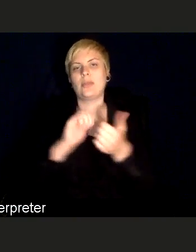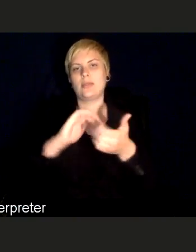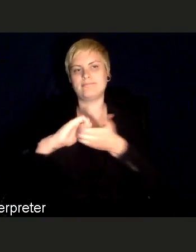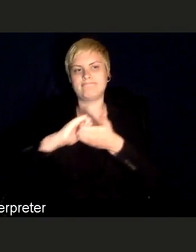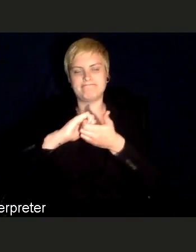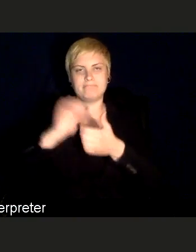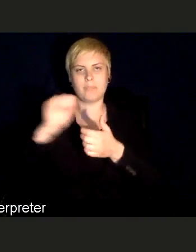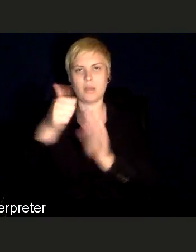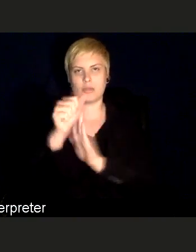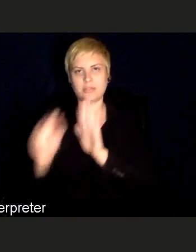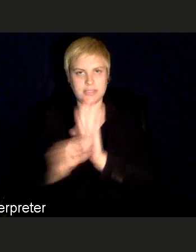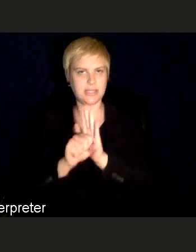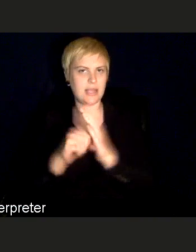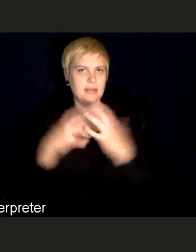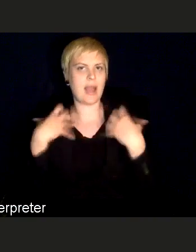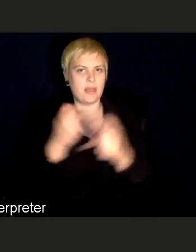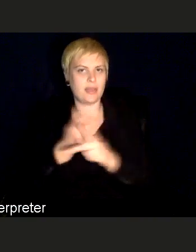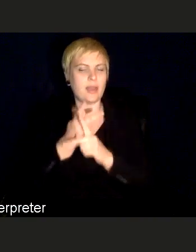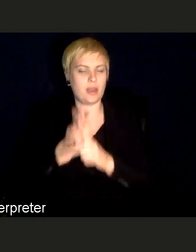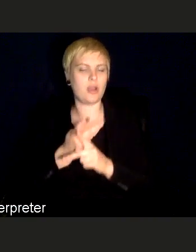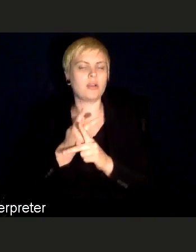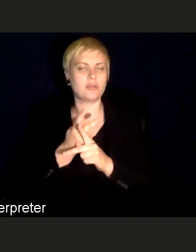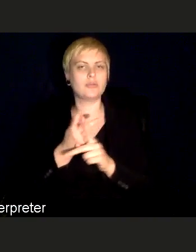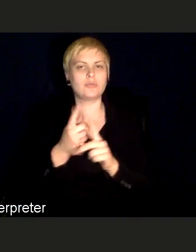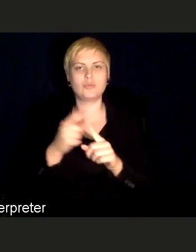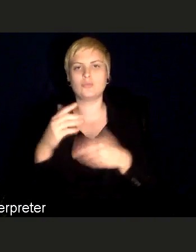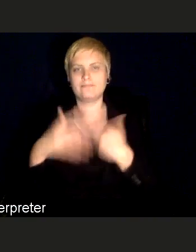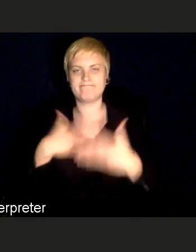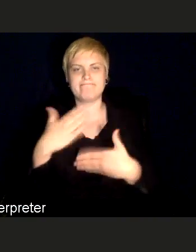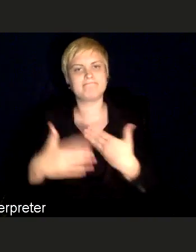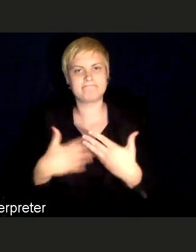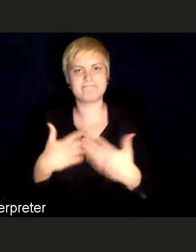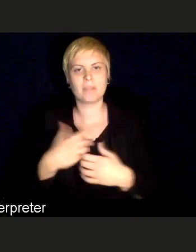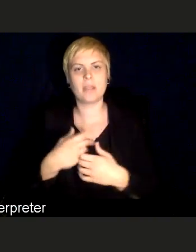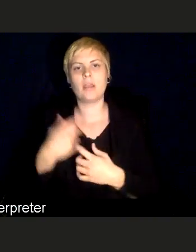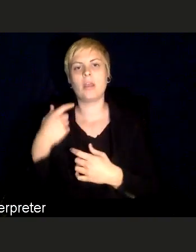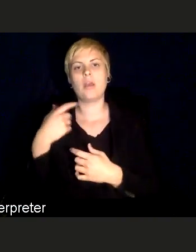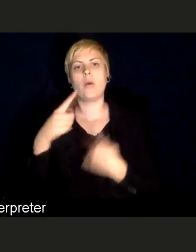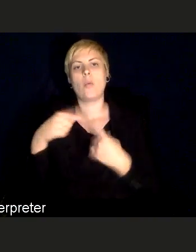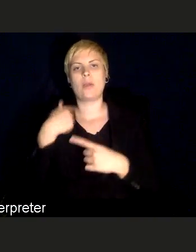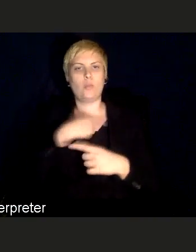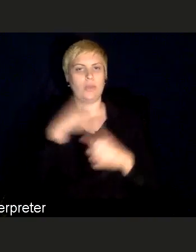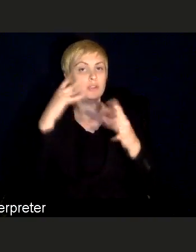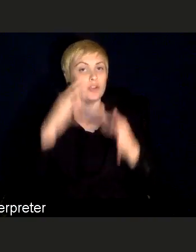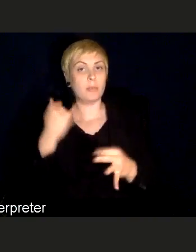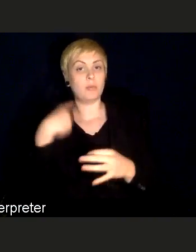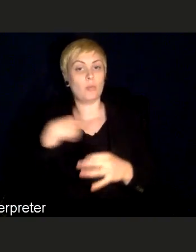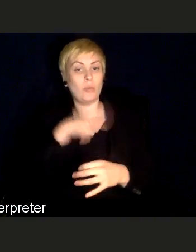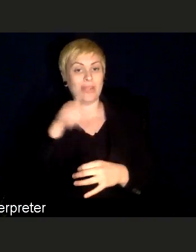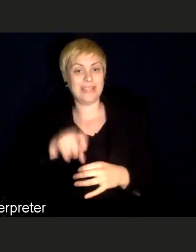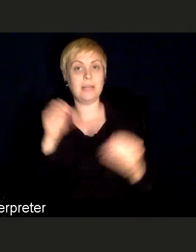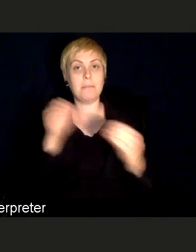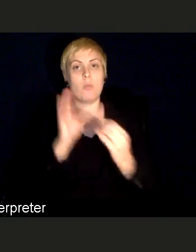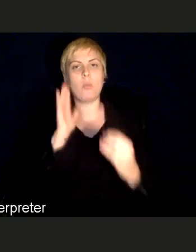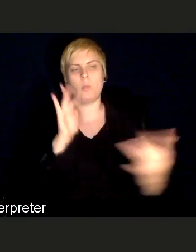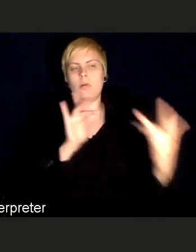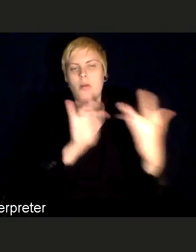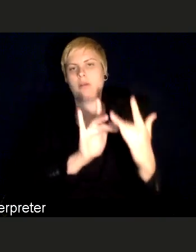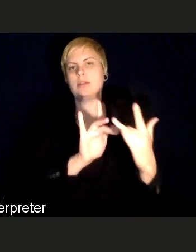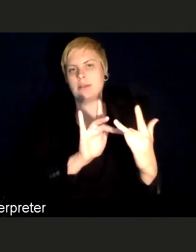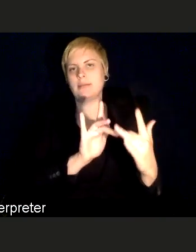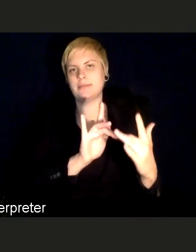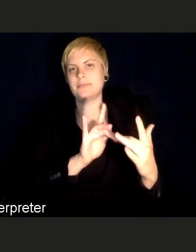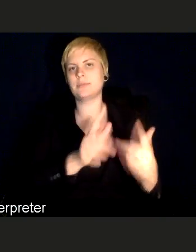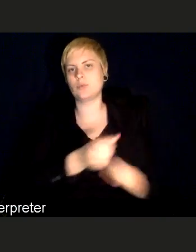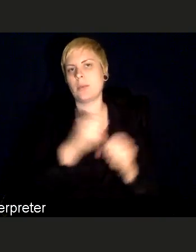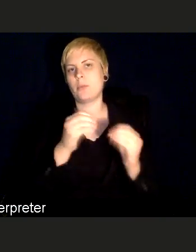that process along as well when we determine that we're going to have a need for those devices.